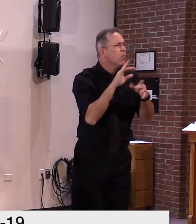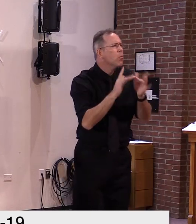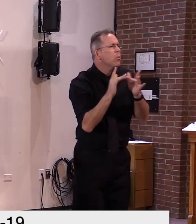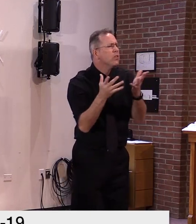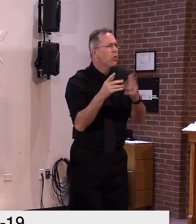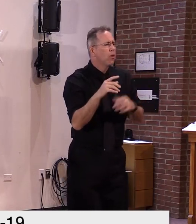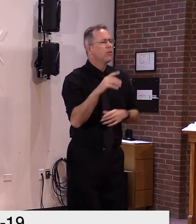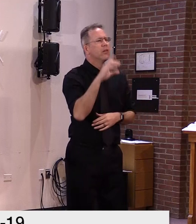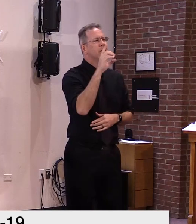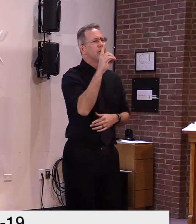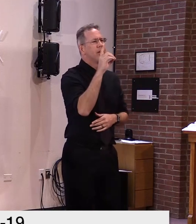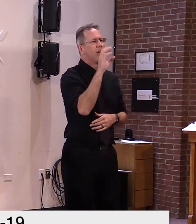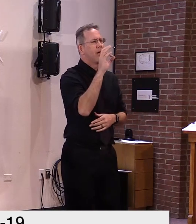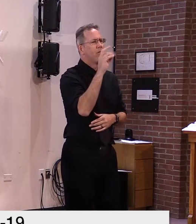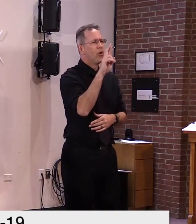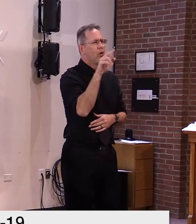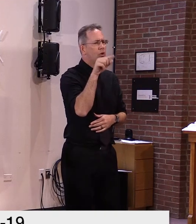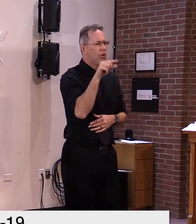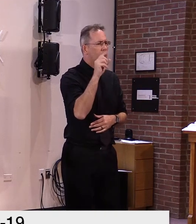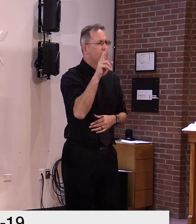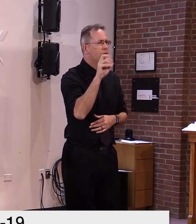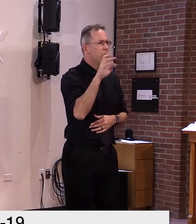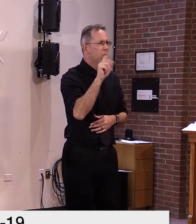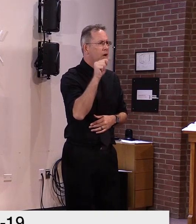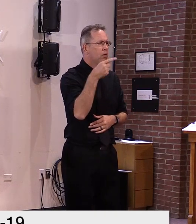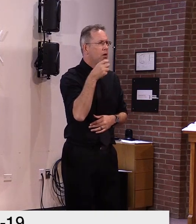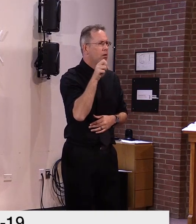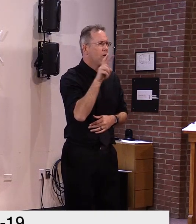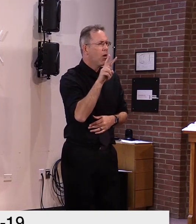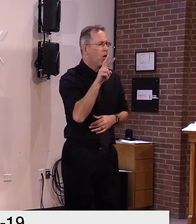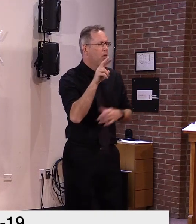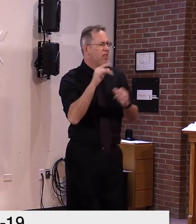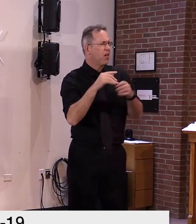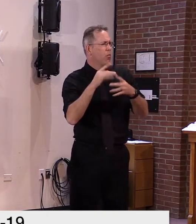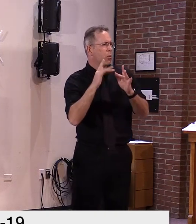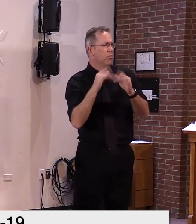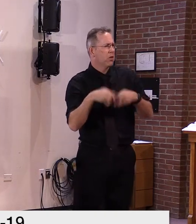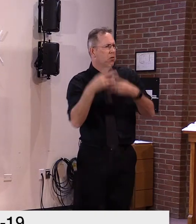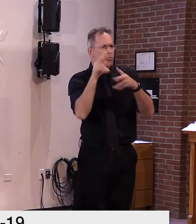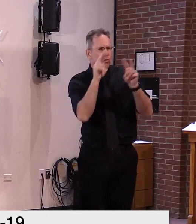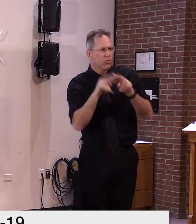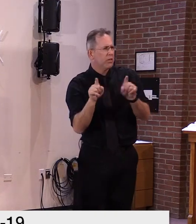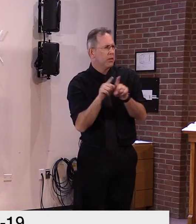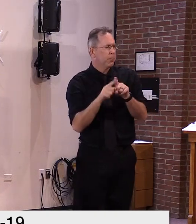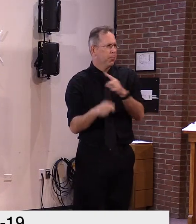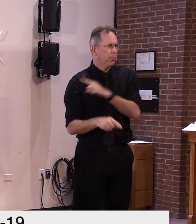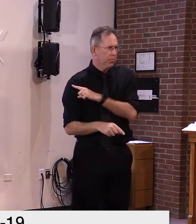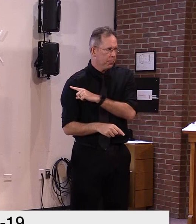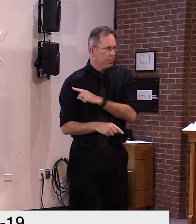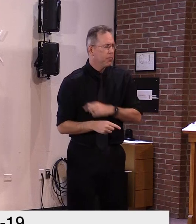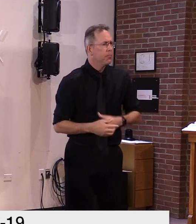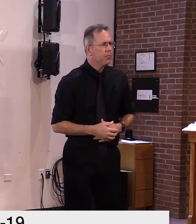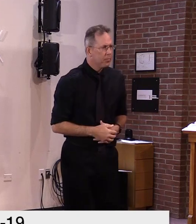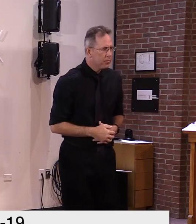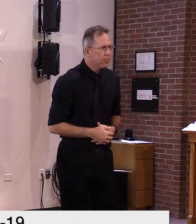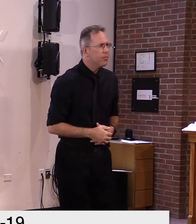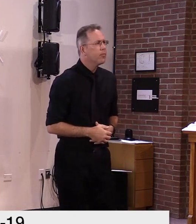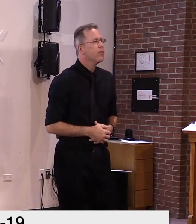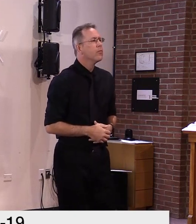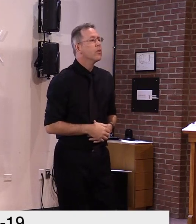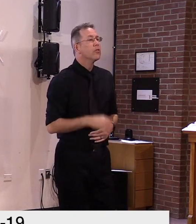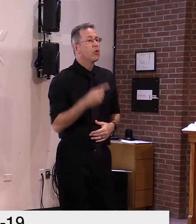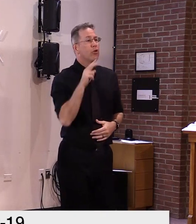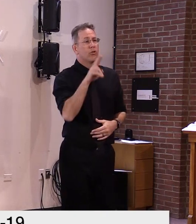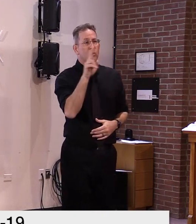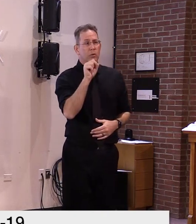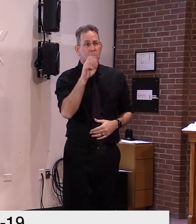dfr.vermont.gov. Today's presentation, as well as past presentations, are available there. Turning now to our first slide, this is a 14-day